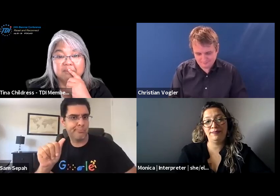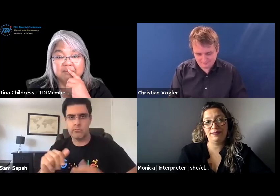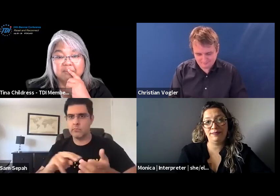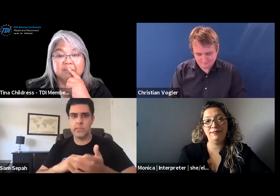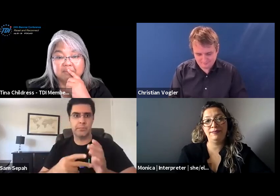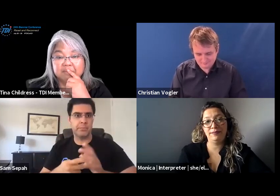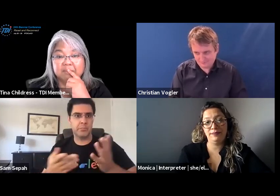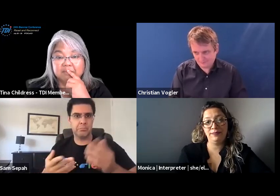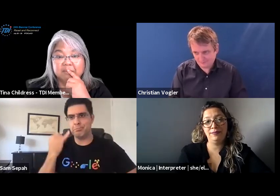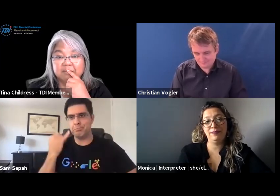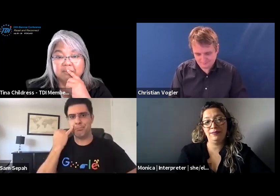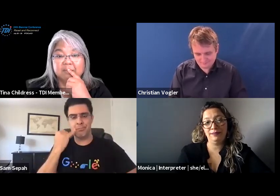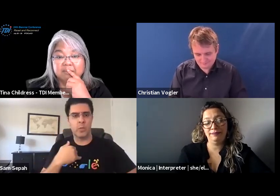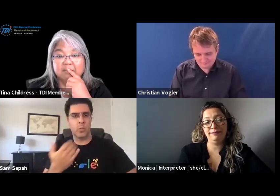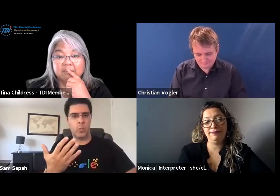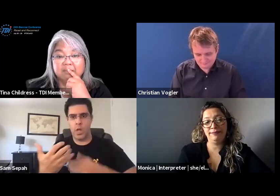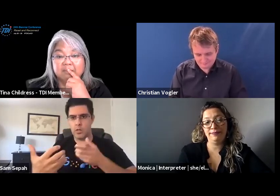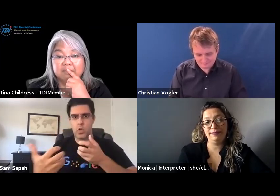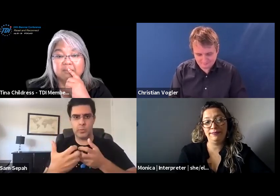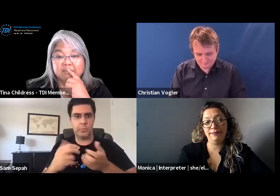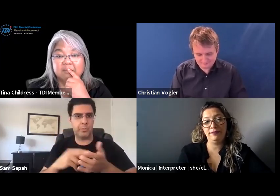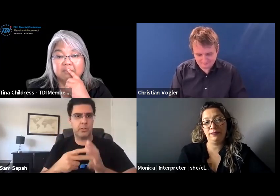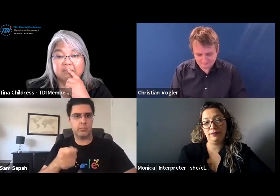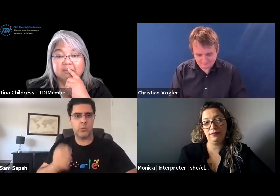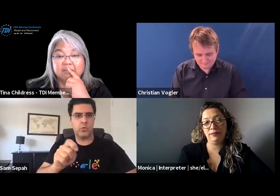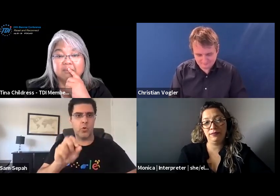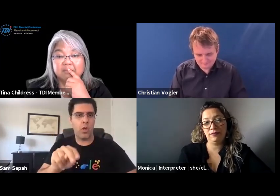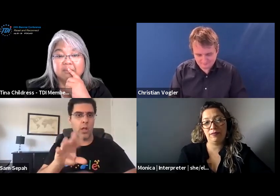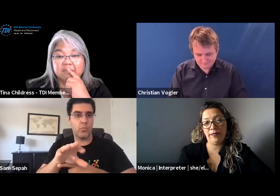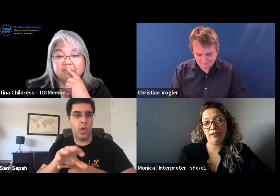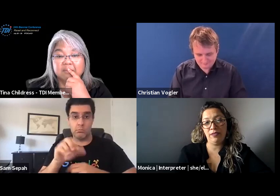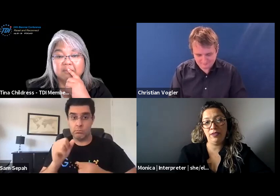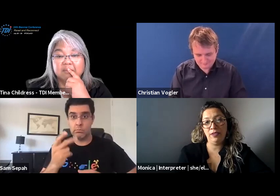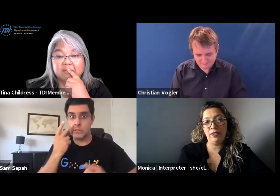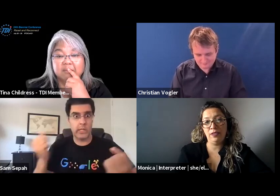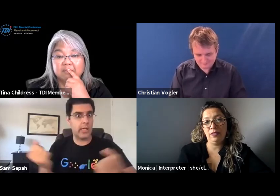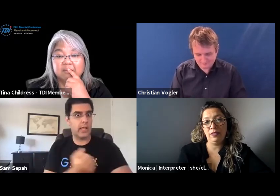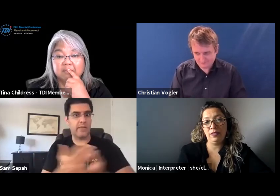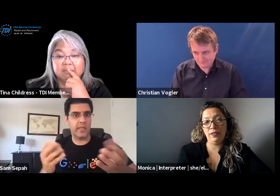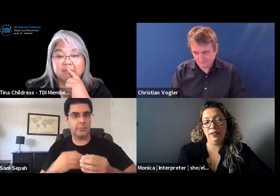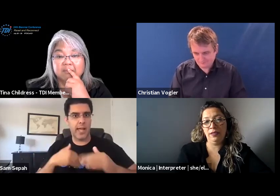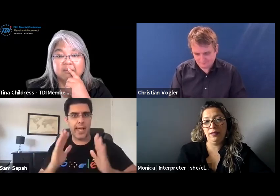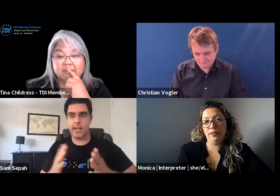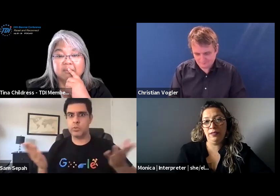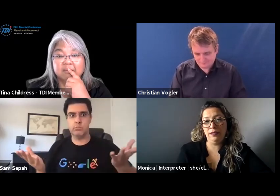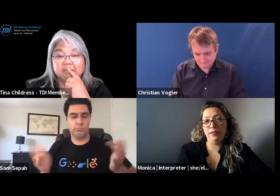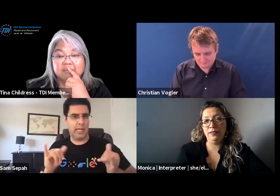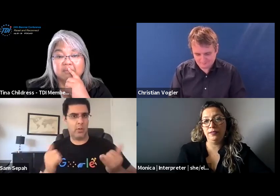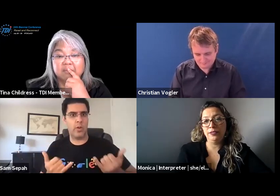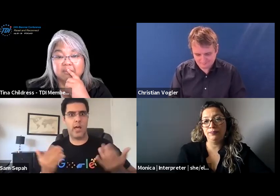some people aren't. Which means, let's say if I wanted to adapt to what I need and it sees everything